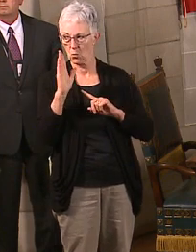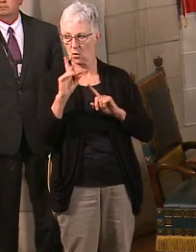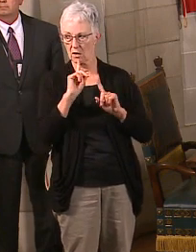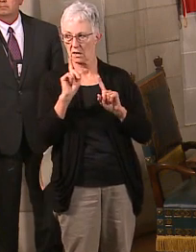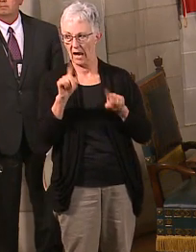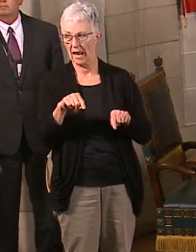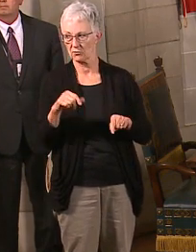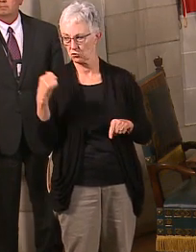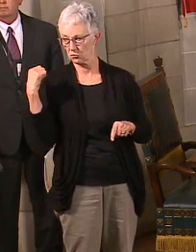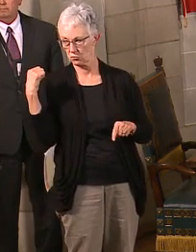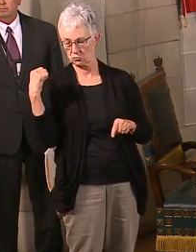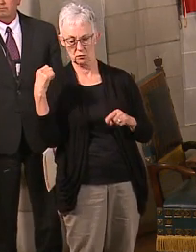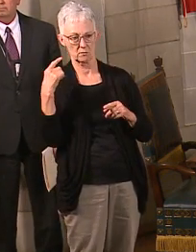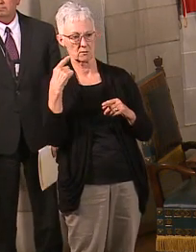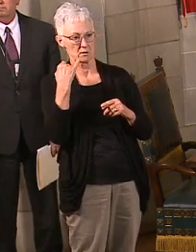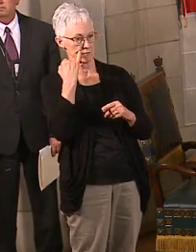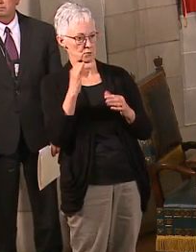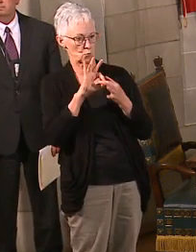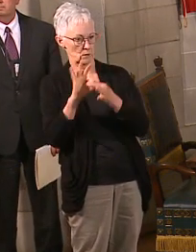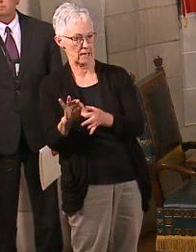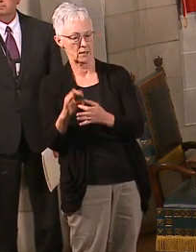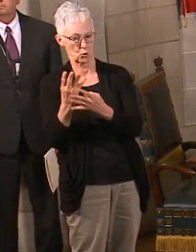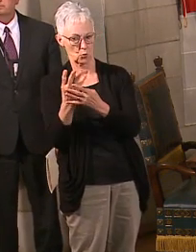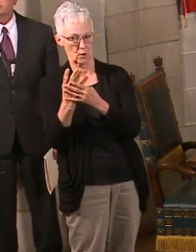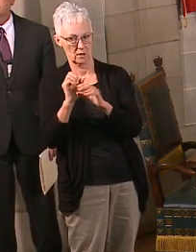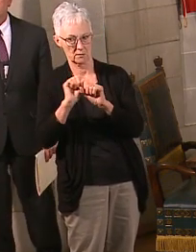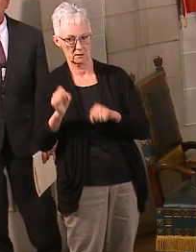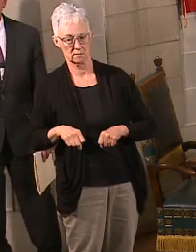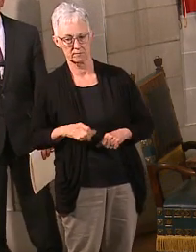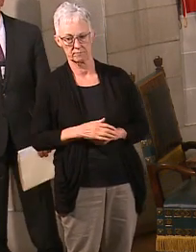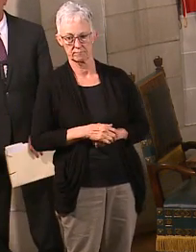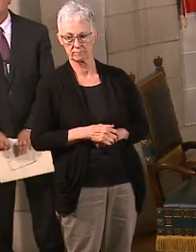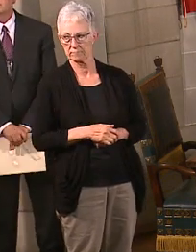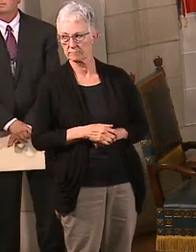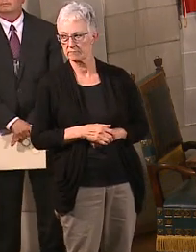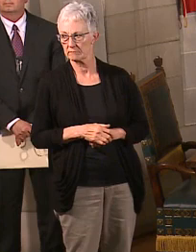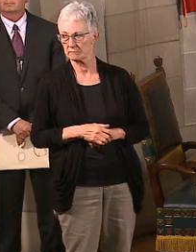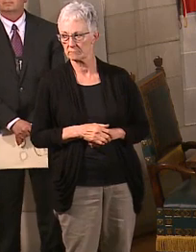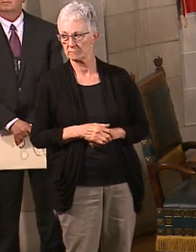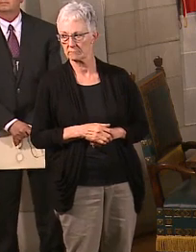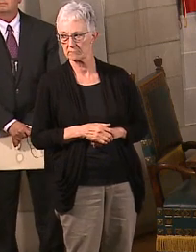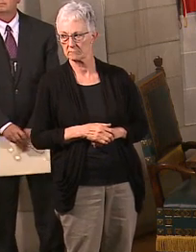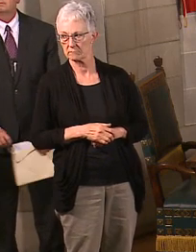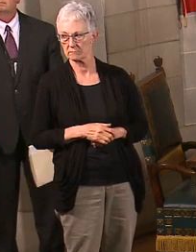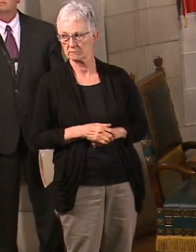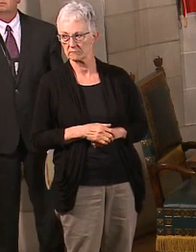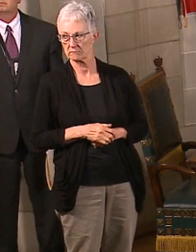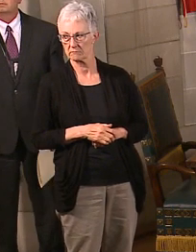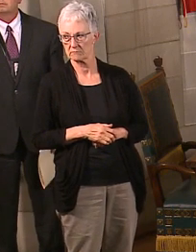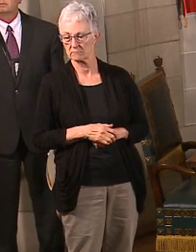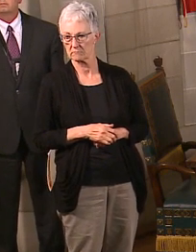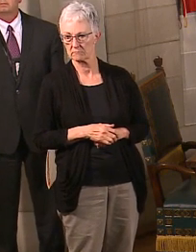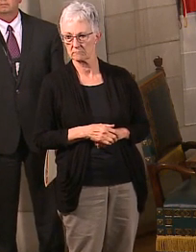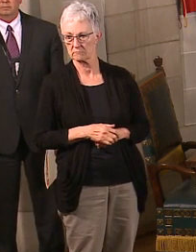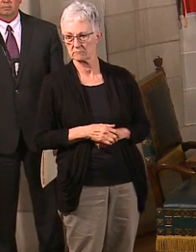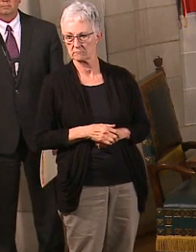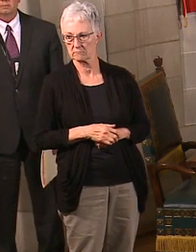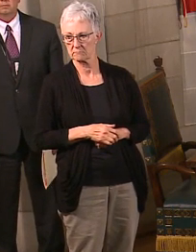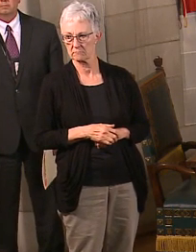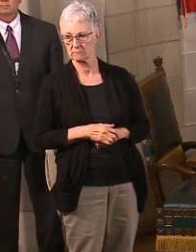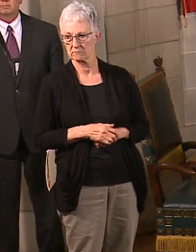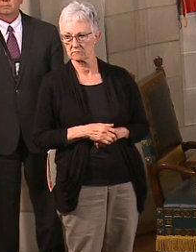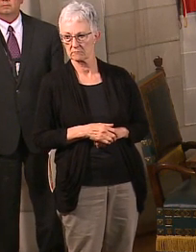are non-corrections. Non-correction related, great. Melanie from Canopy wants to know what is available for sole proprietors or self-employed